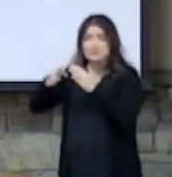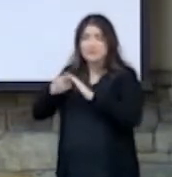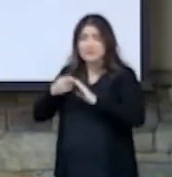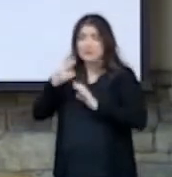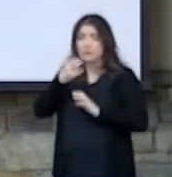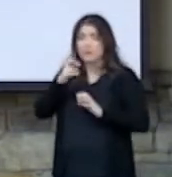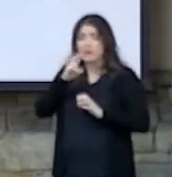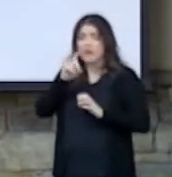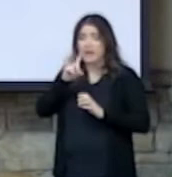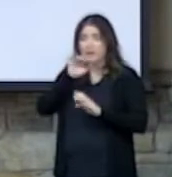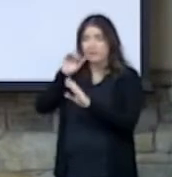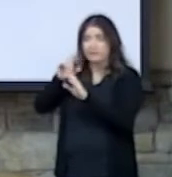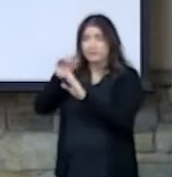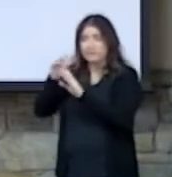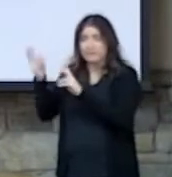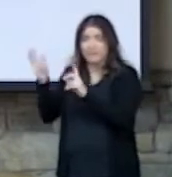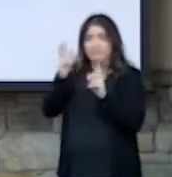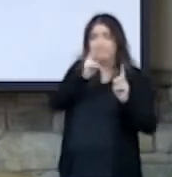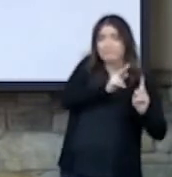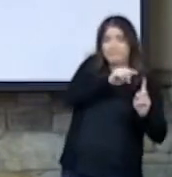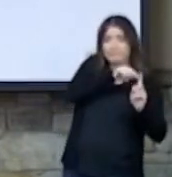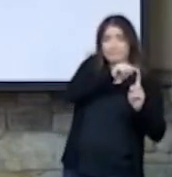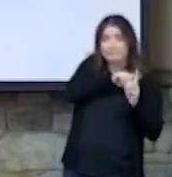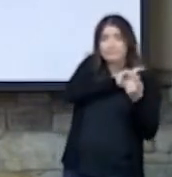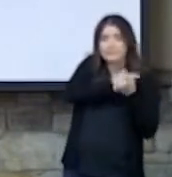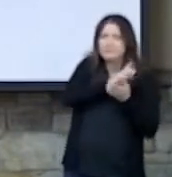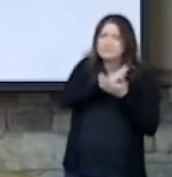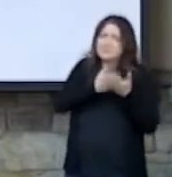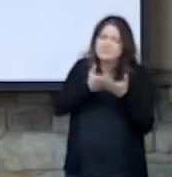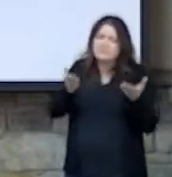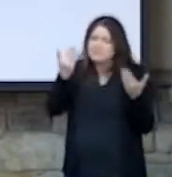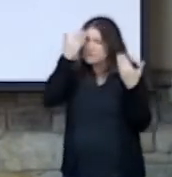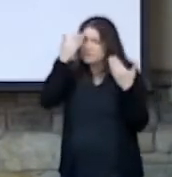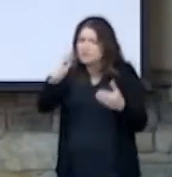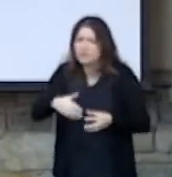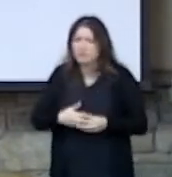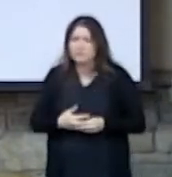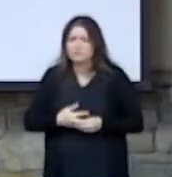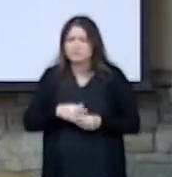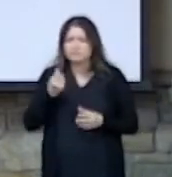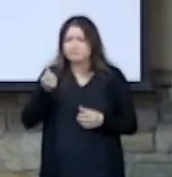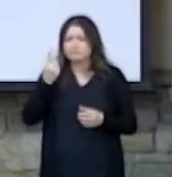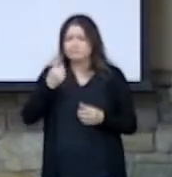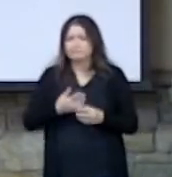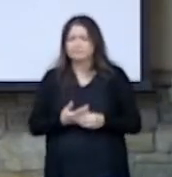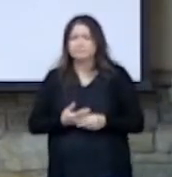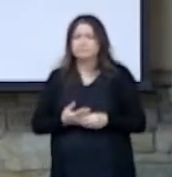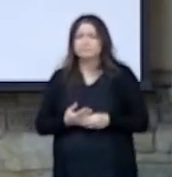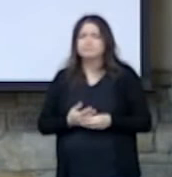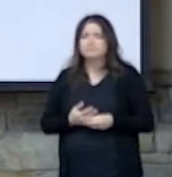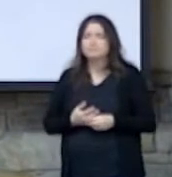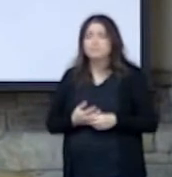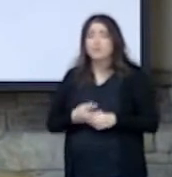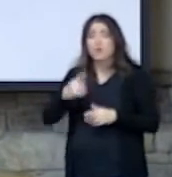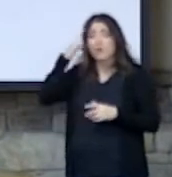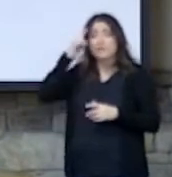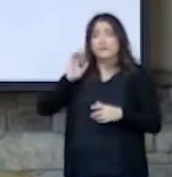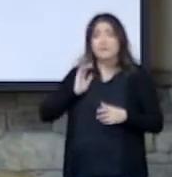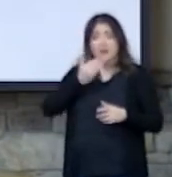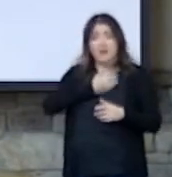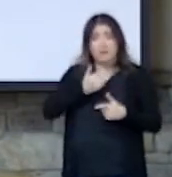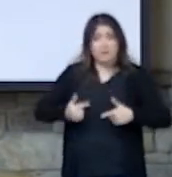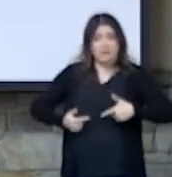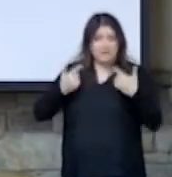him. But yet there was just some things they didn't know or understand. We think about our lives